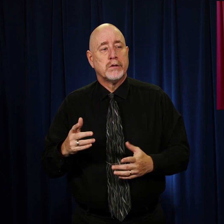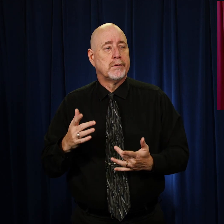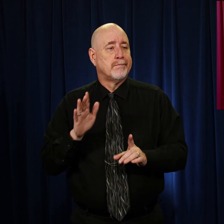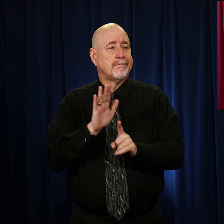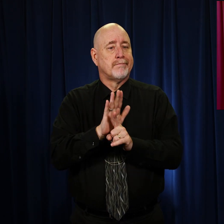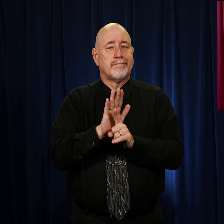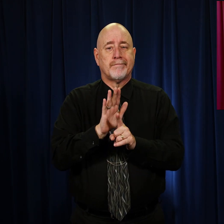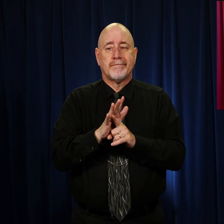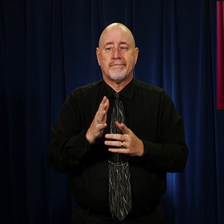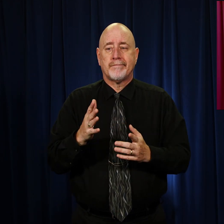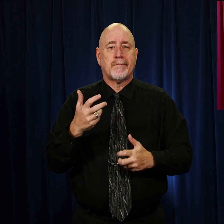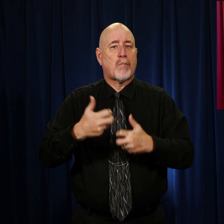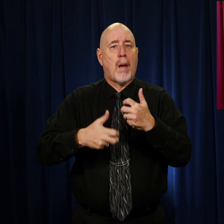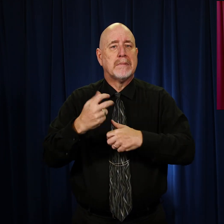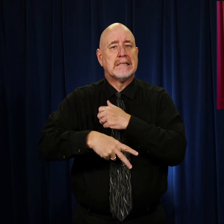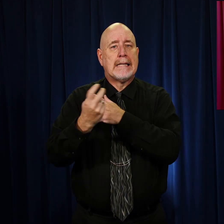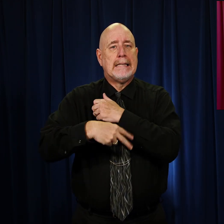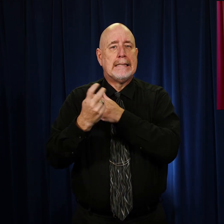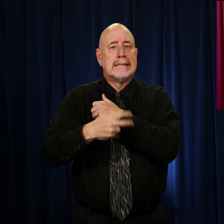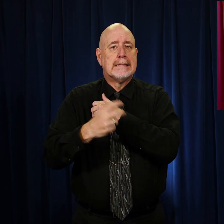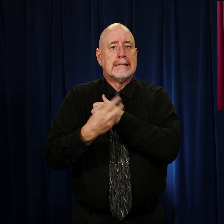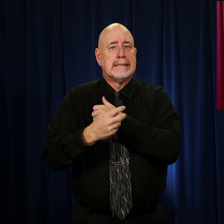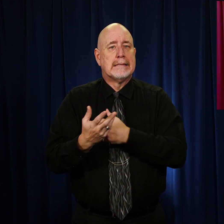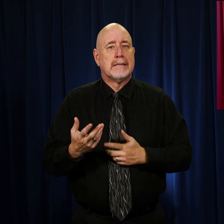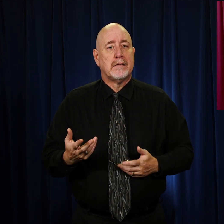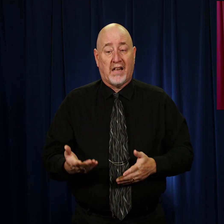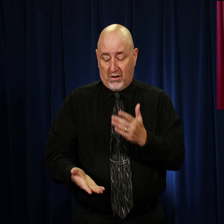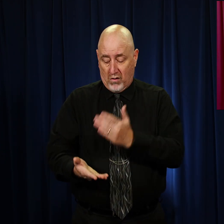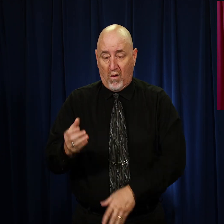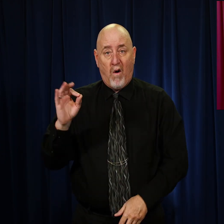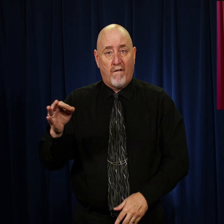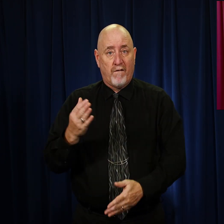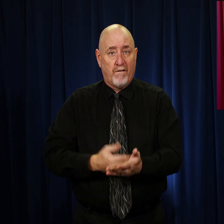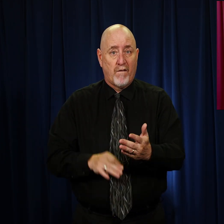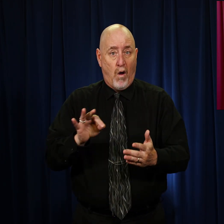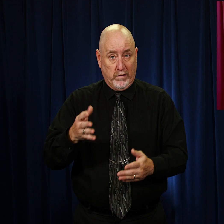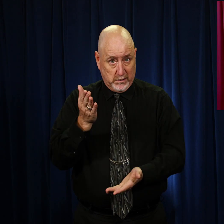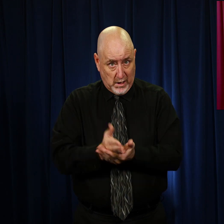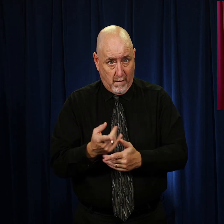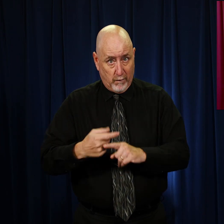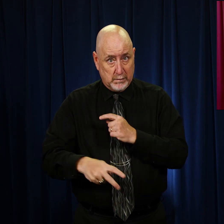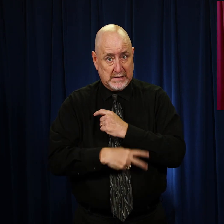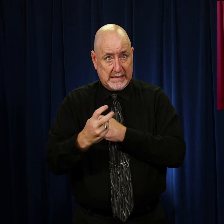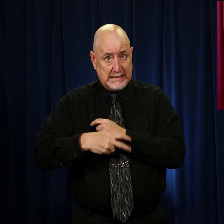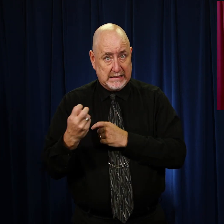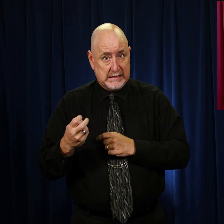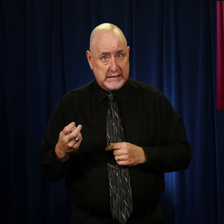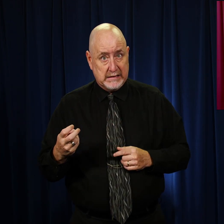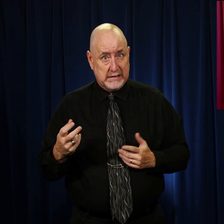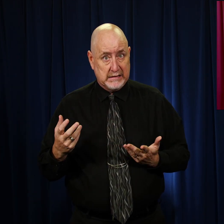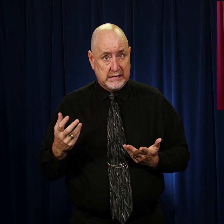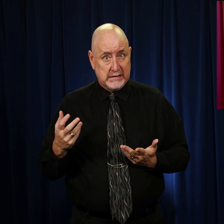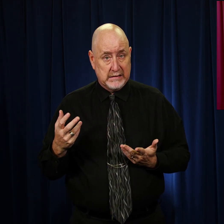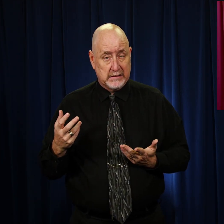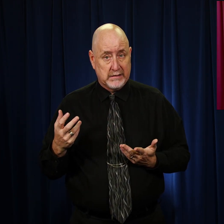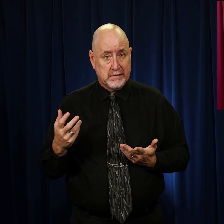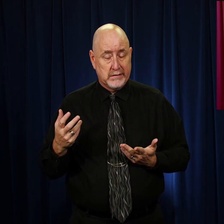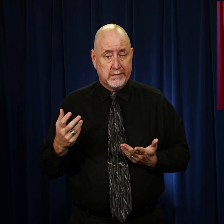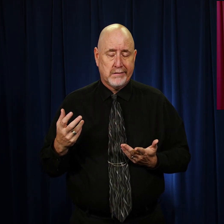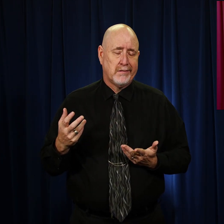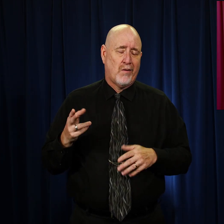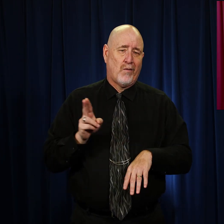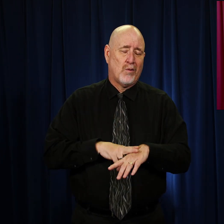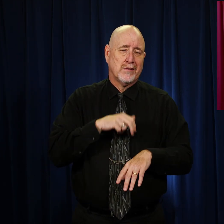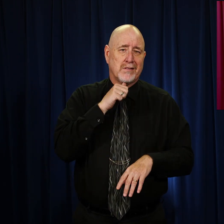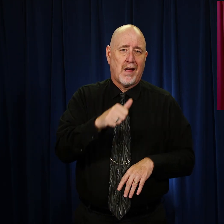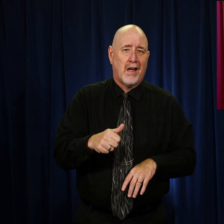had a problem of stealing, would cutting off their hands keep them from stealing anymore? Well, of